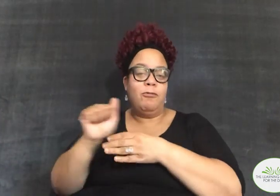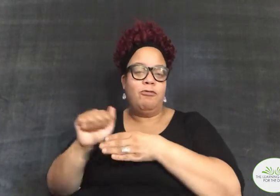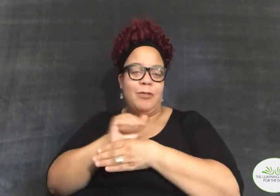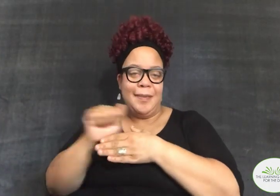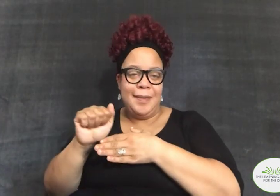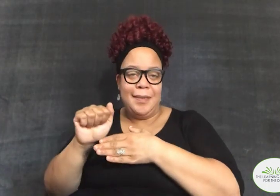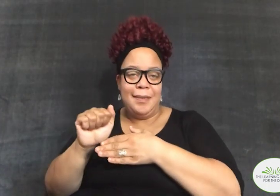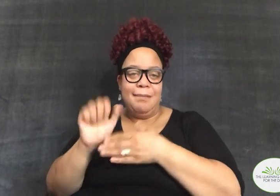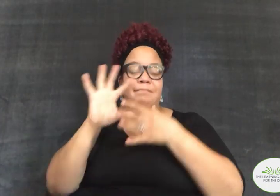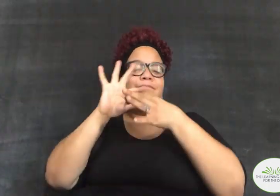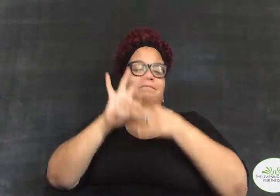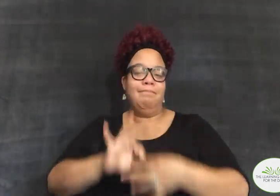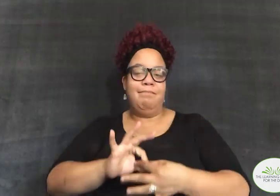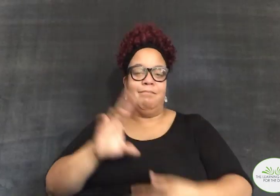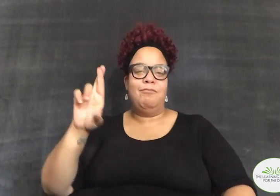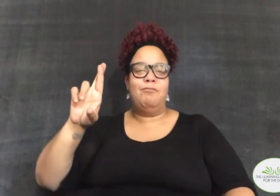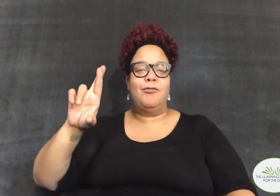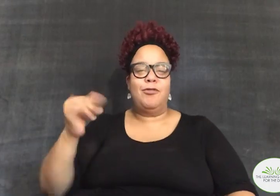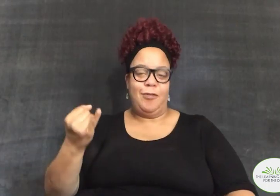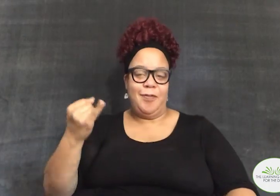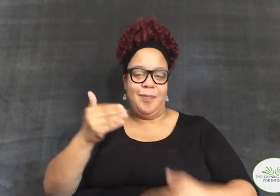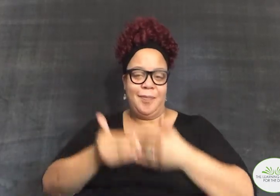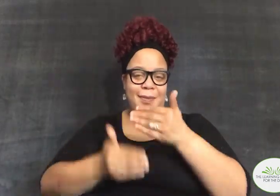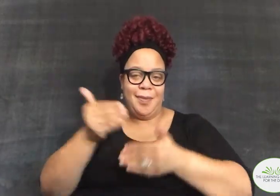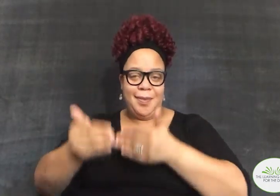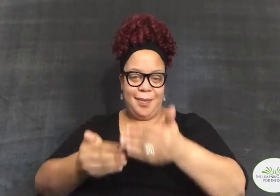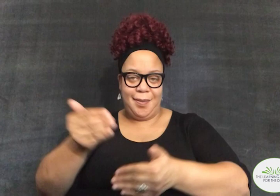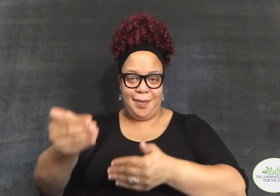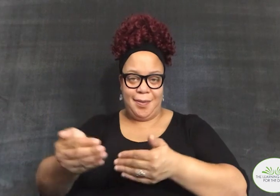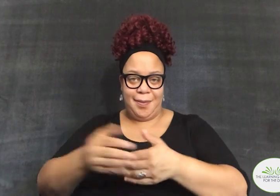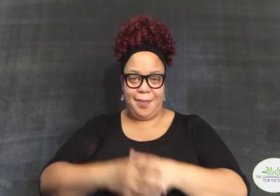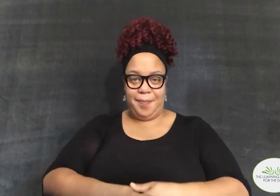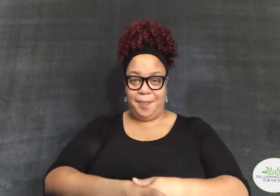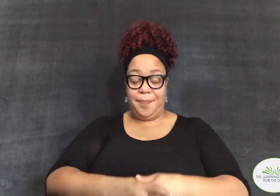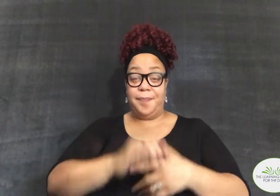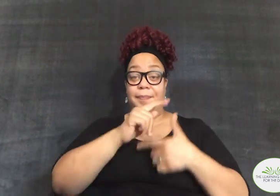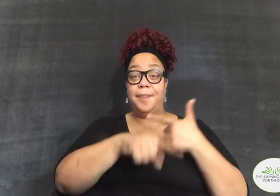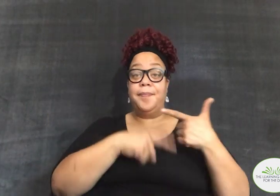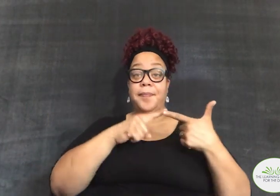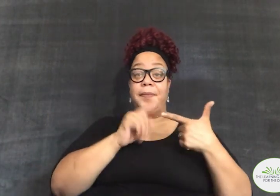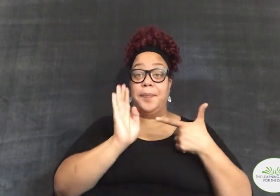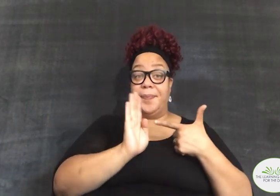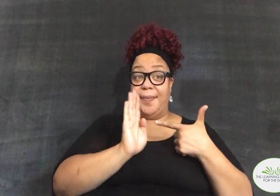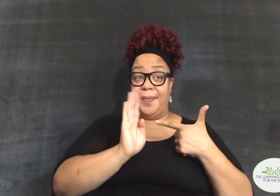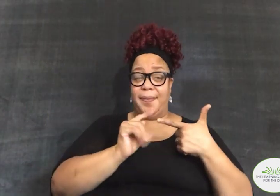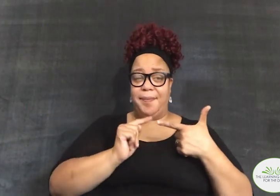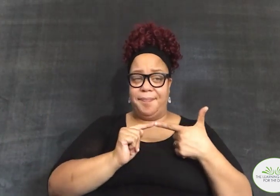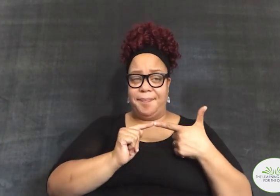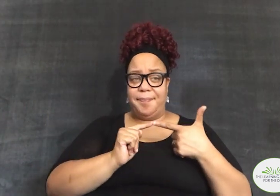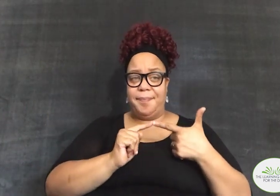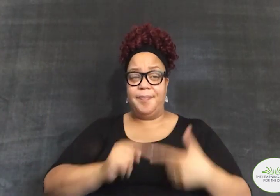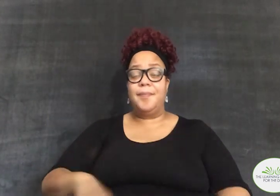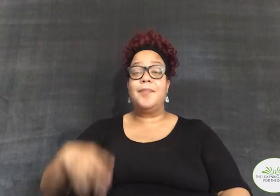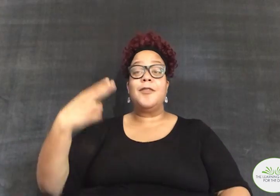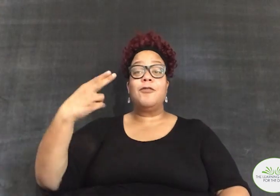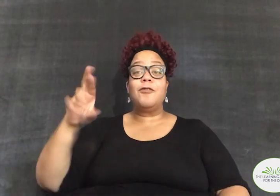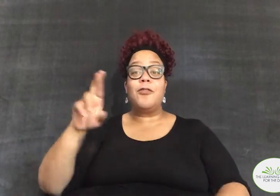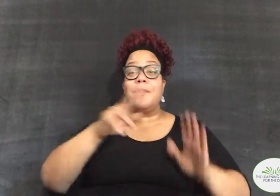We will promote a critical engagement environment that also includes a student-centered space using restorative